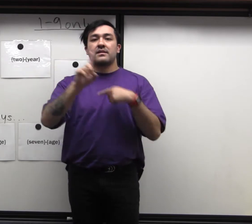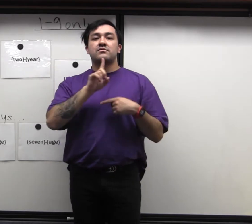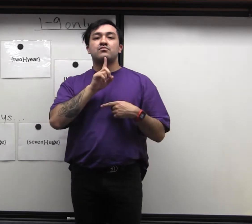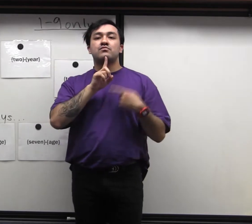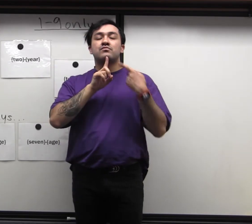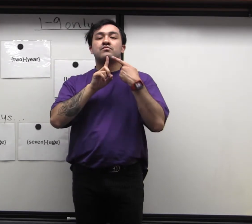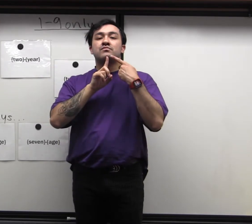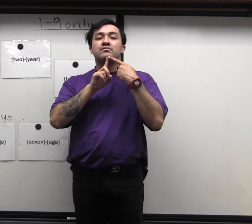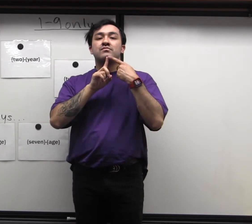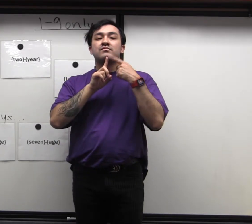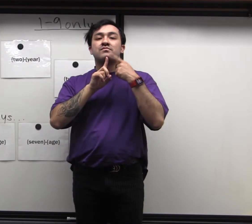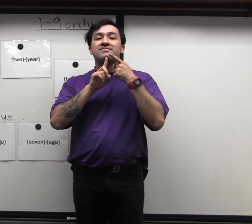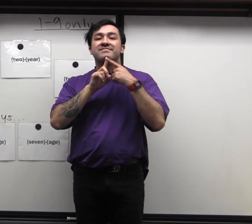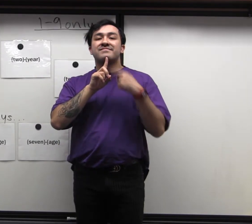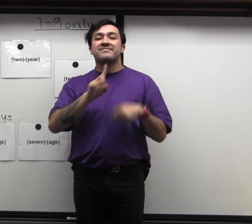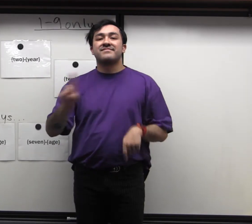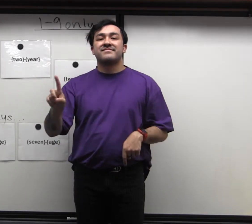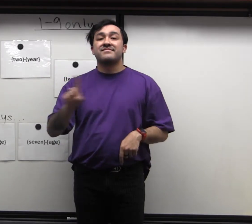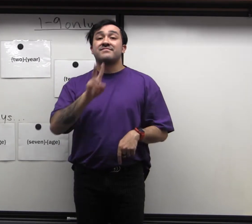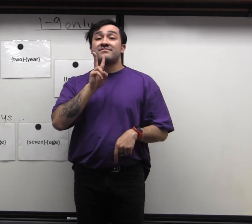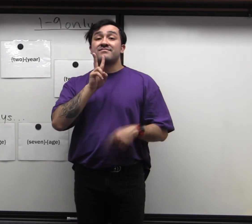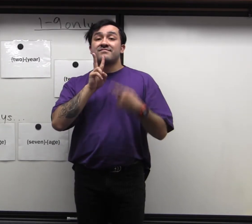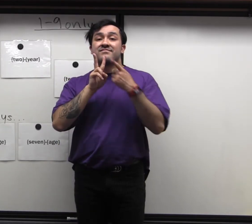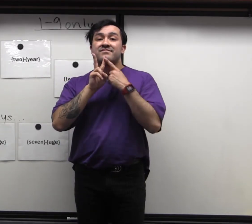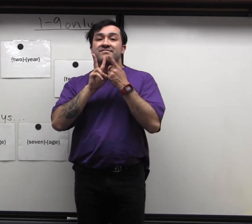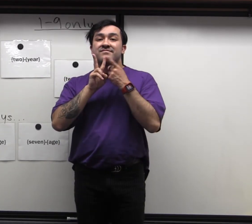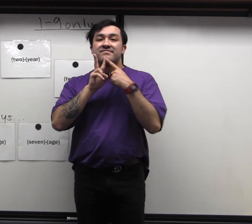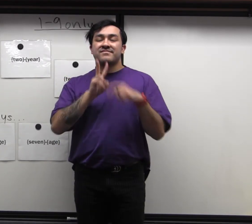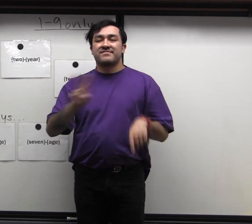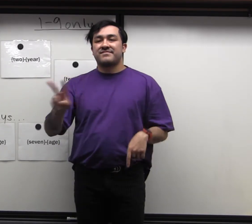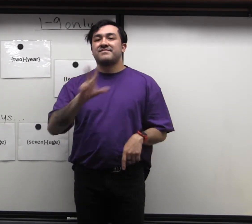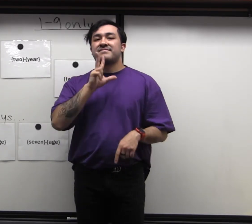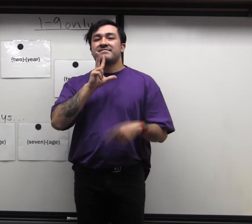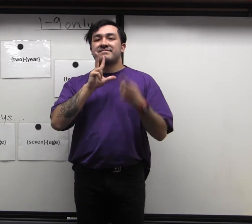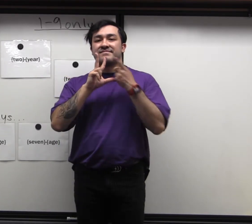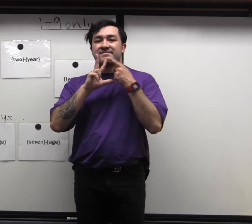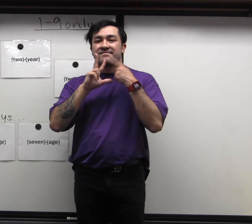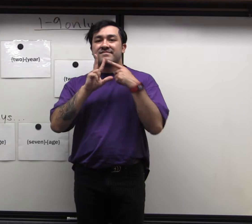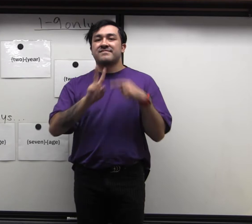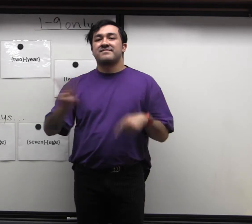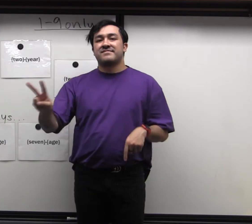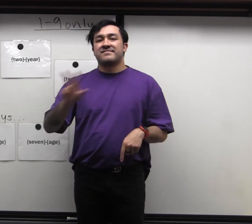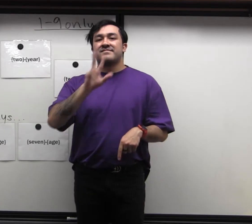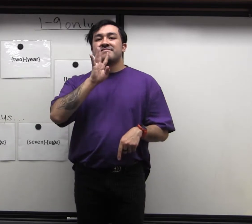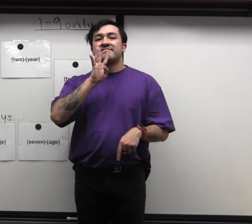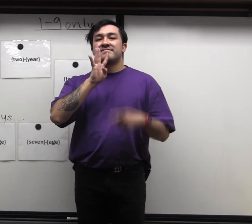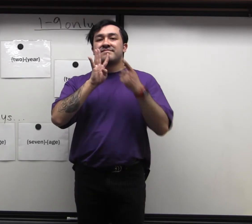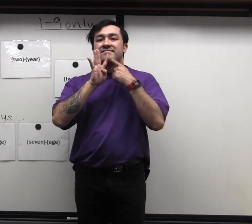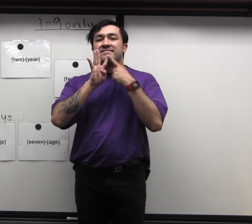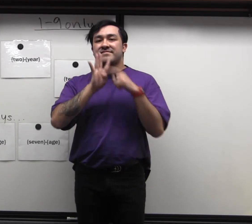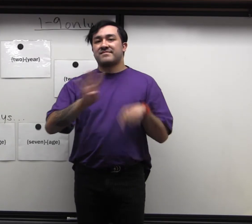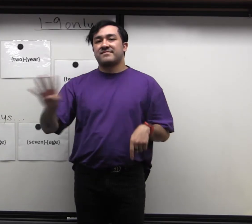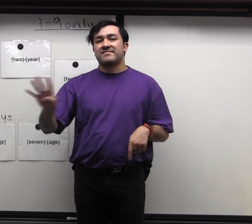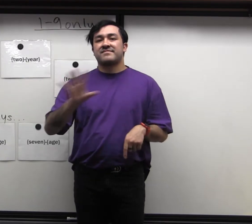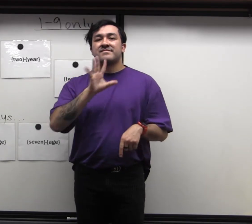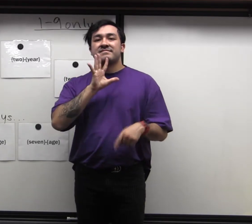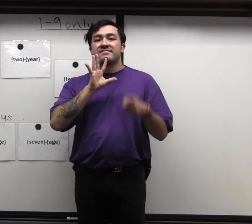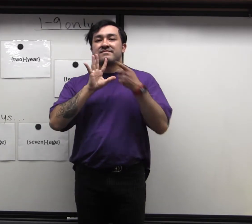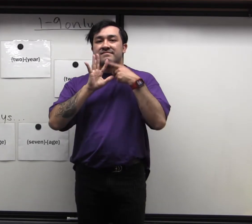index finger. So just watch how whenever I sign this, we have 2, we have 3, and you're noticing that it's always my index